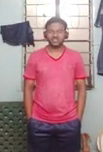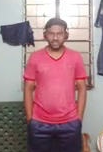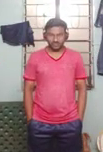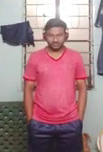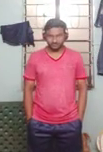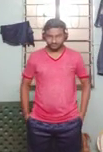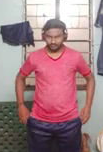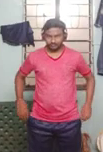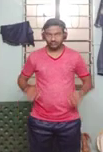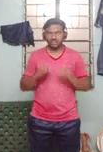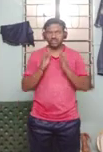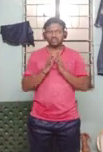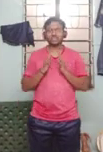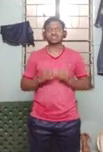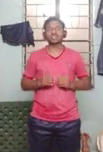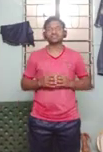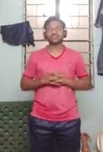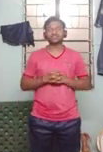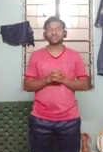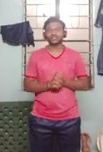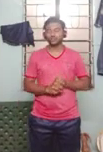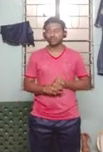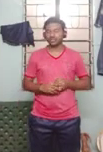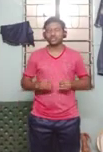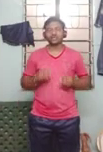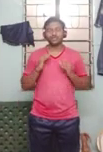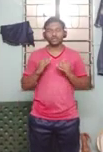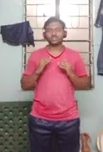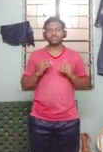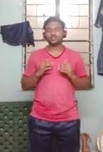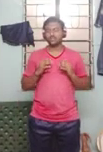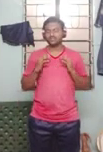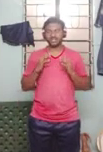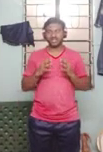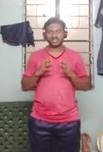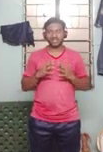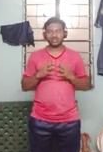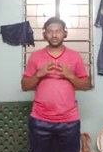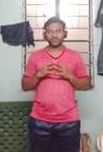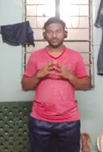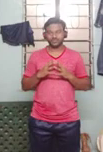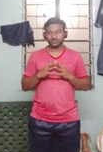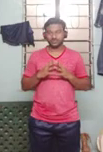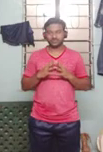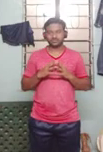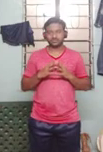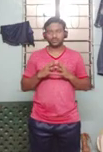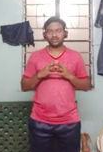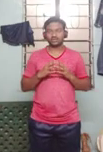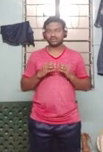Java. So let's start with this today's video topic. What is the object life cycle of your, what